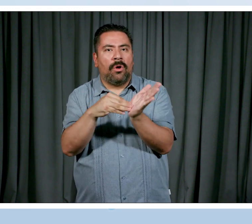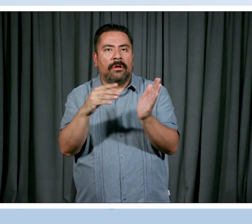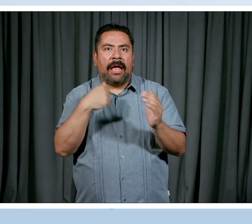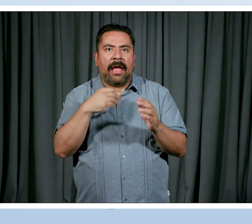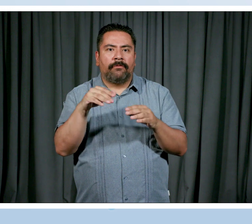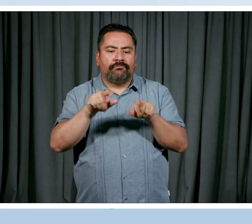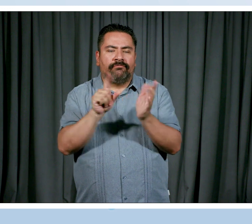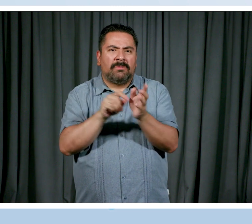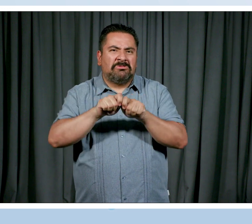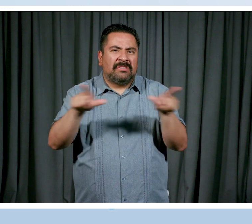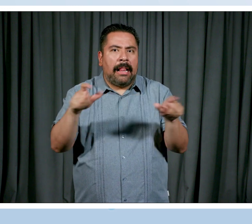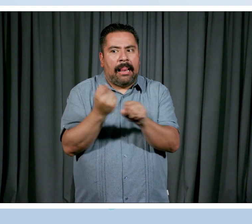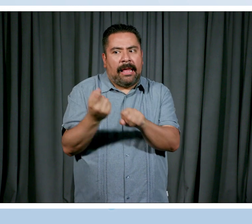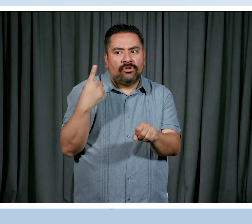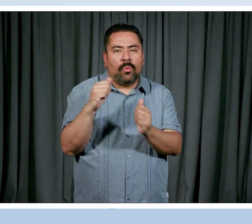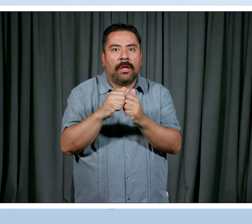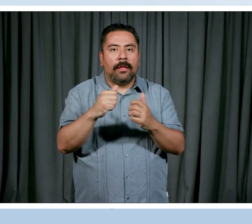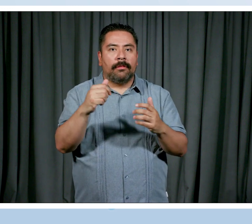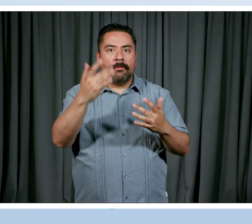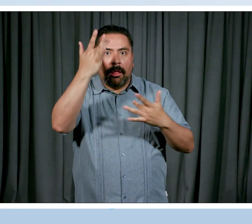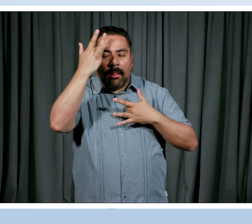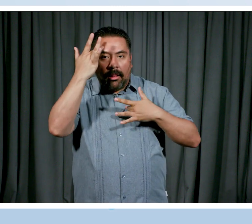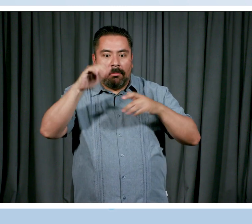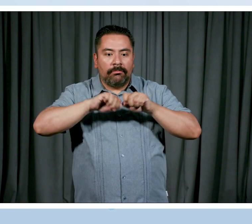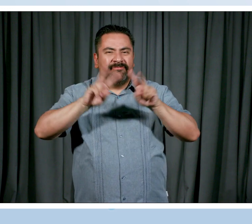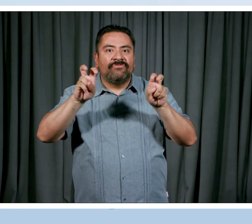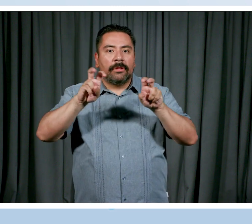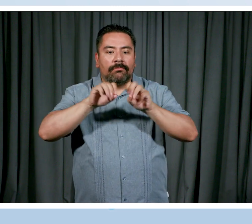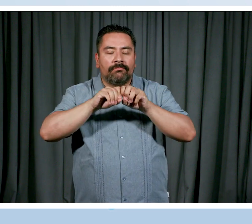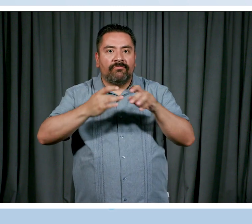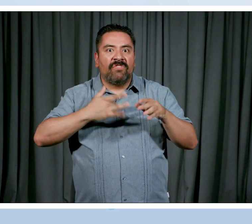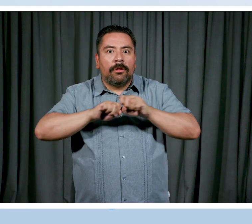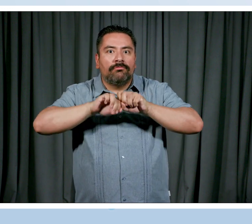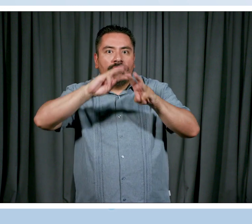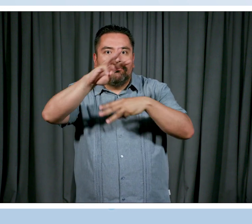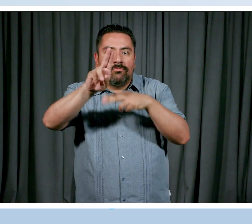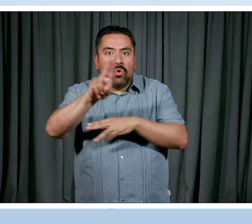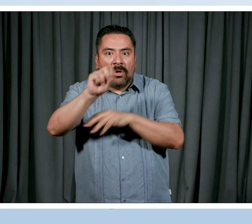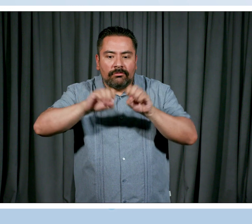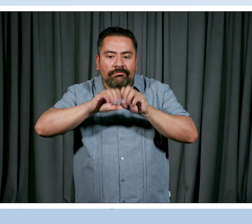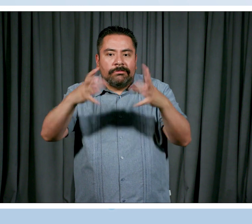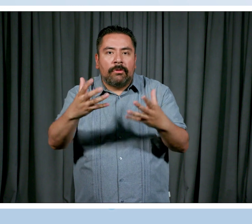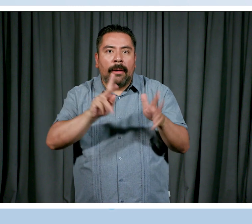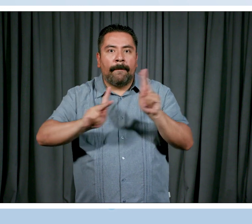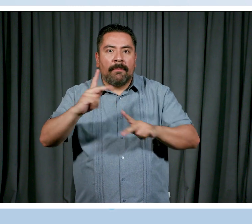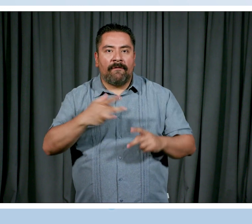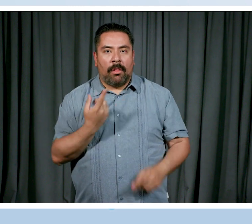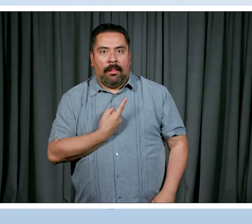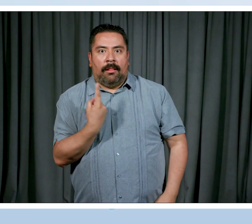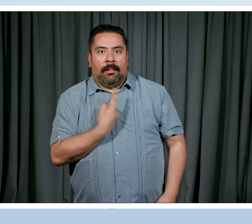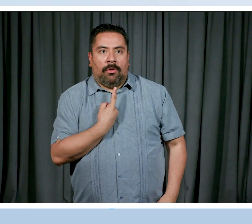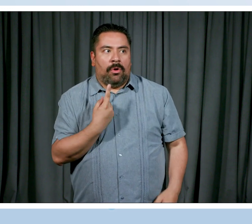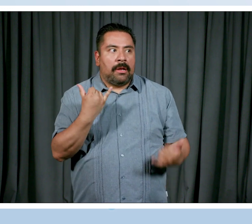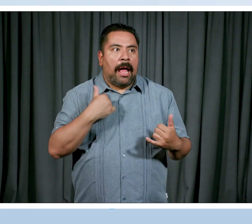of loneliness. This is real, and it is complicated to understand that our environment, I think, is now playing